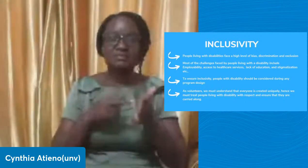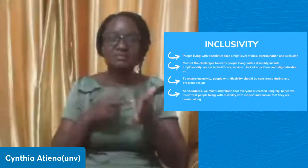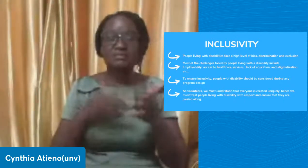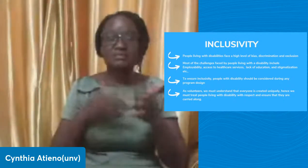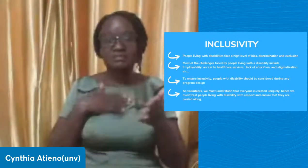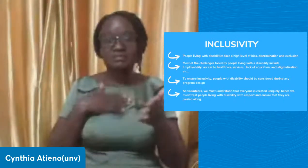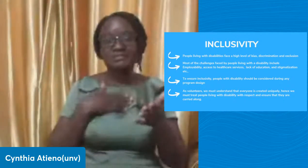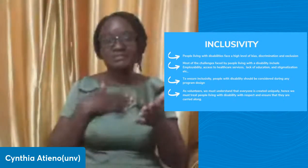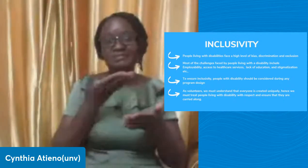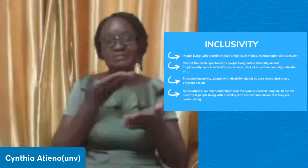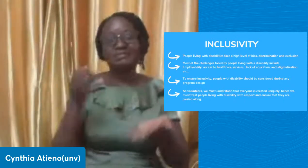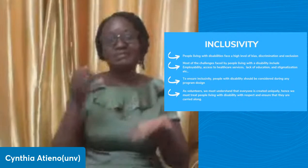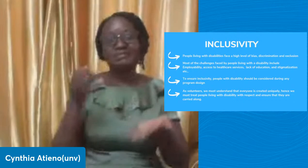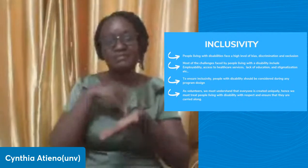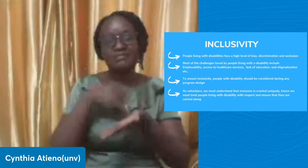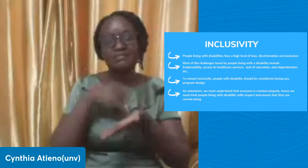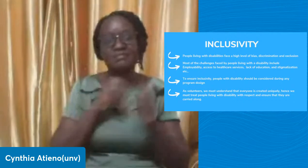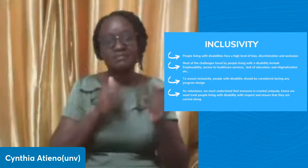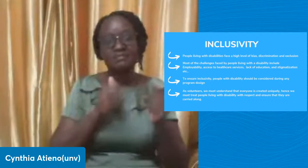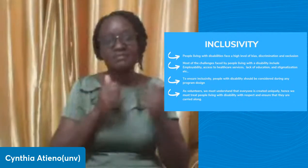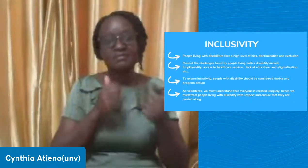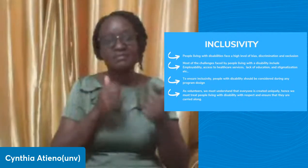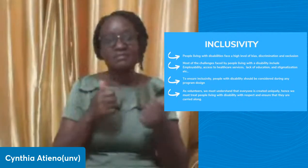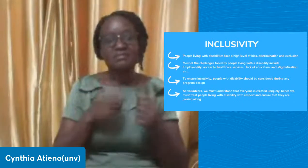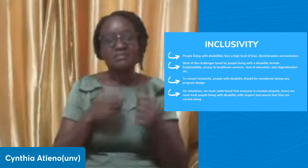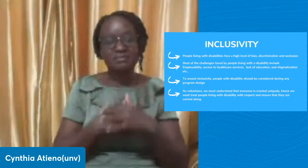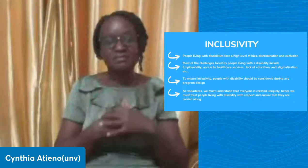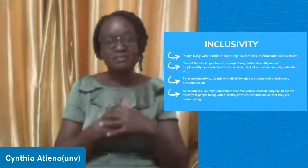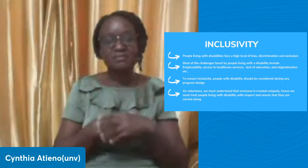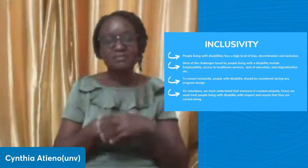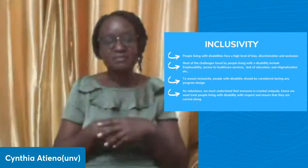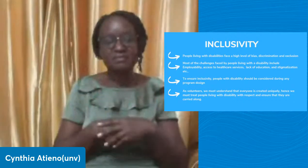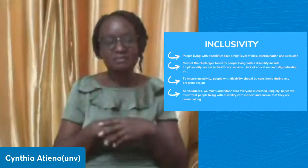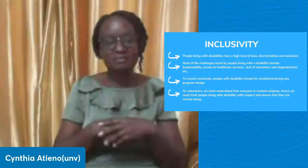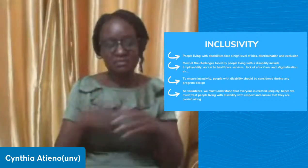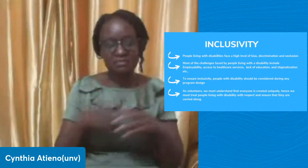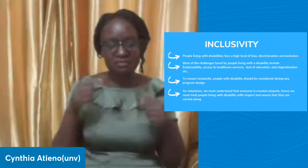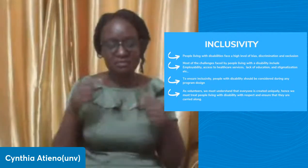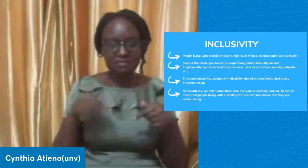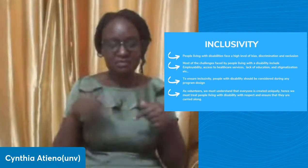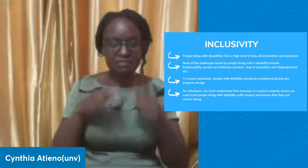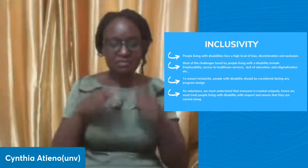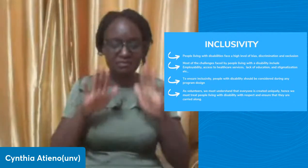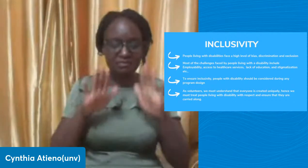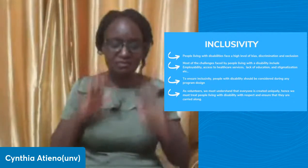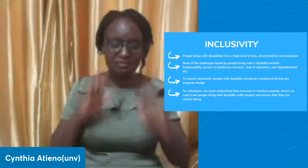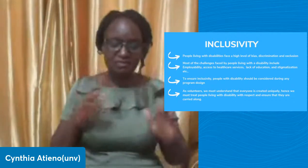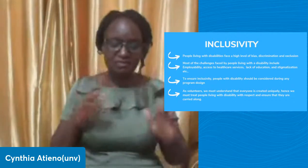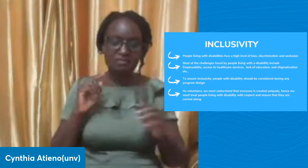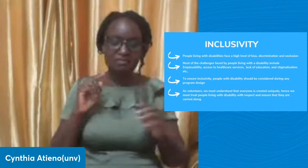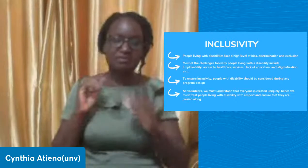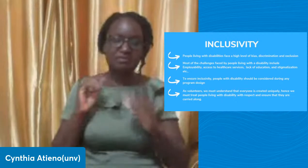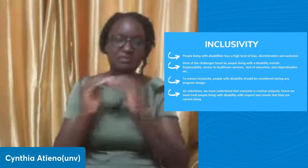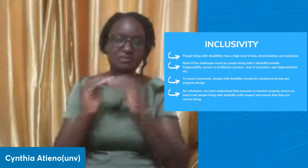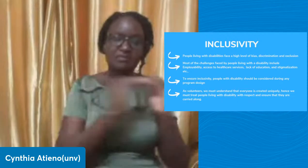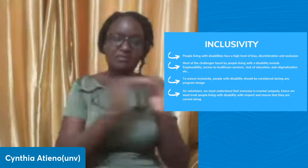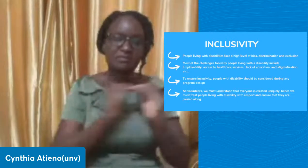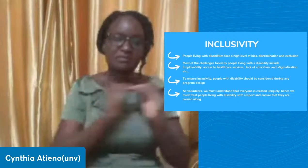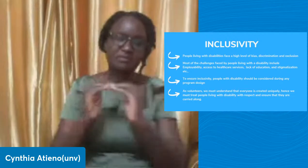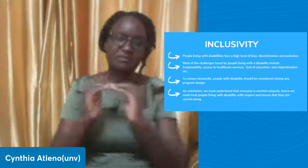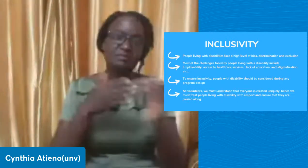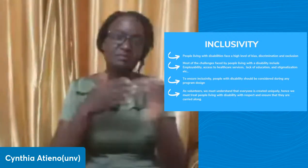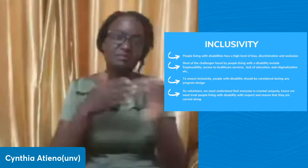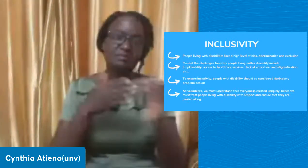uniquely abled, and we should be able to treat them as one, treat them with so much respect. And that is